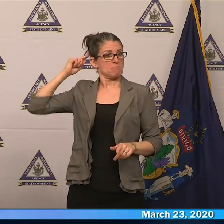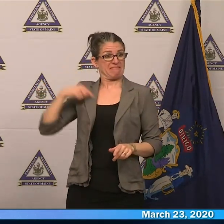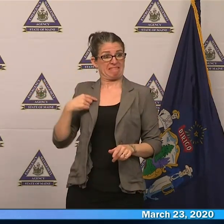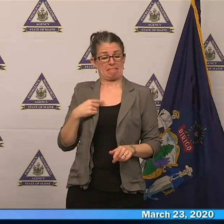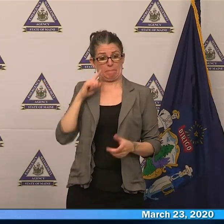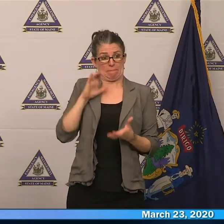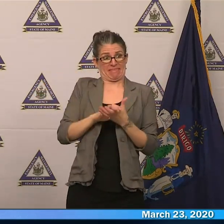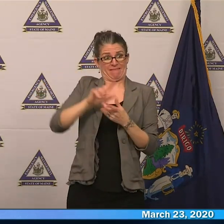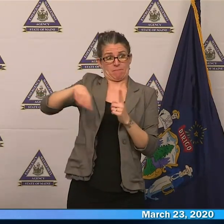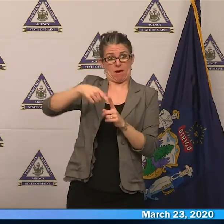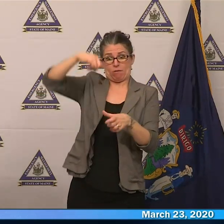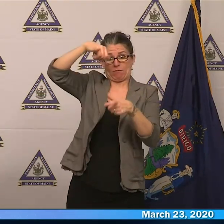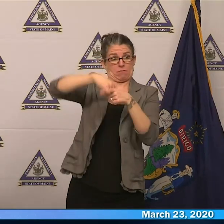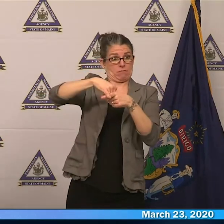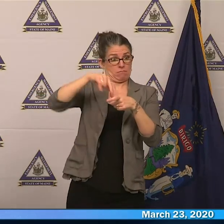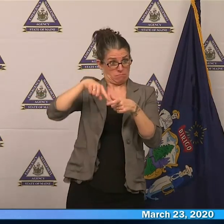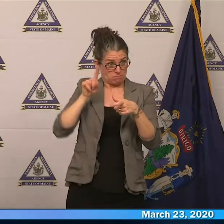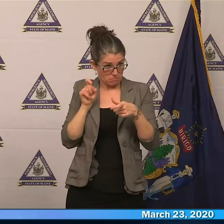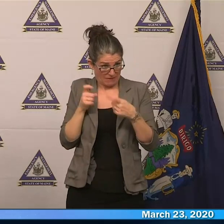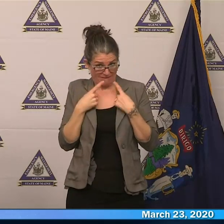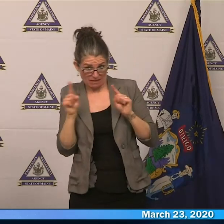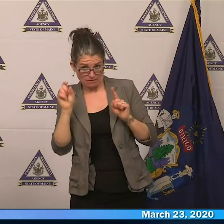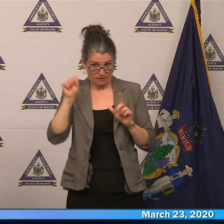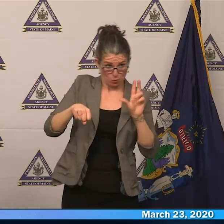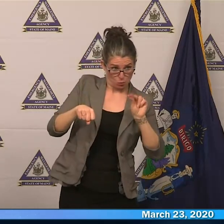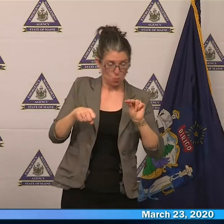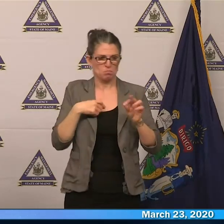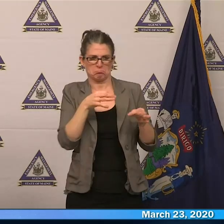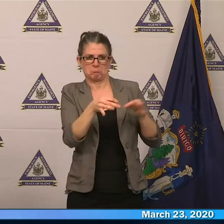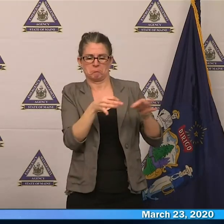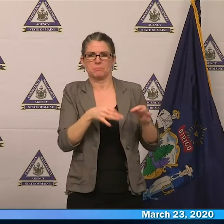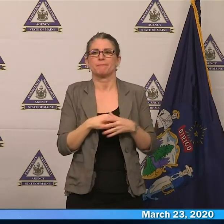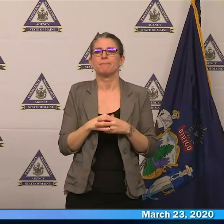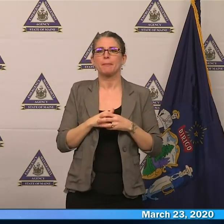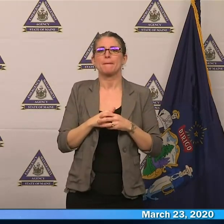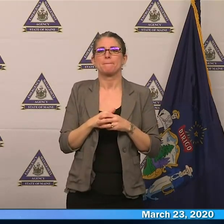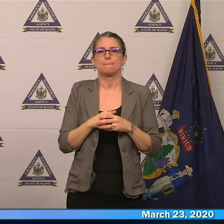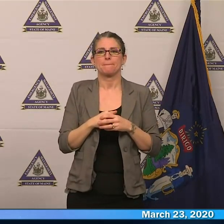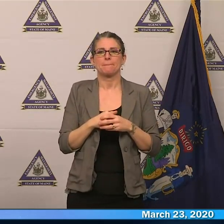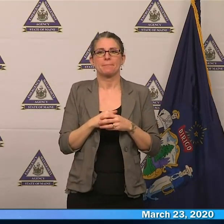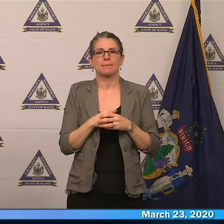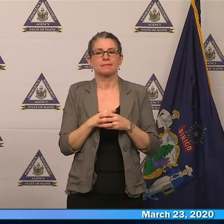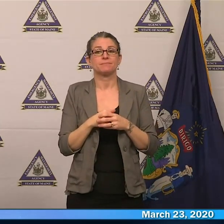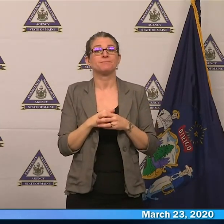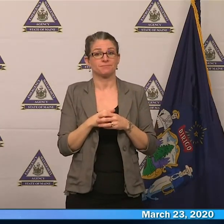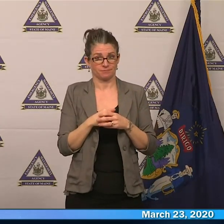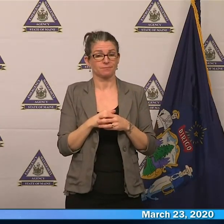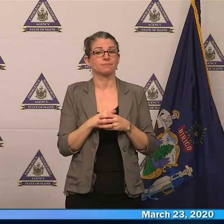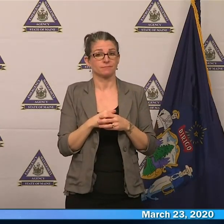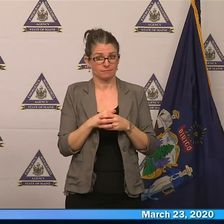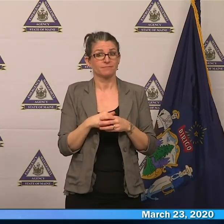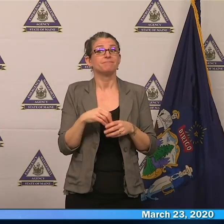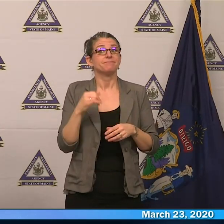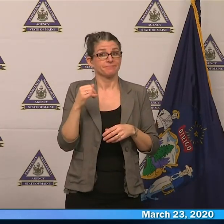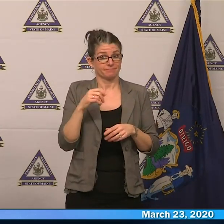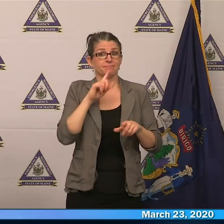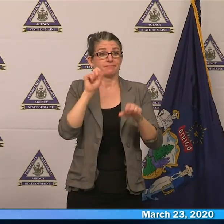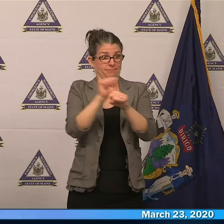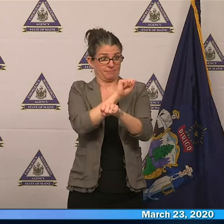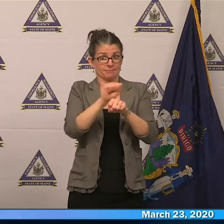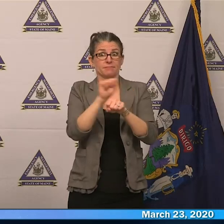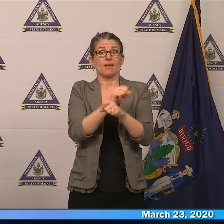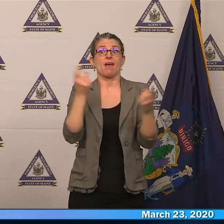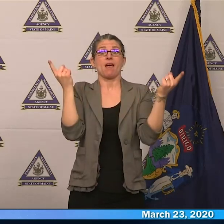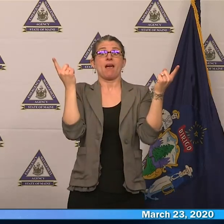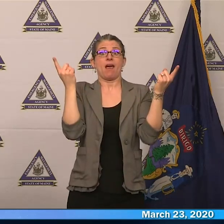comes to my mind is, how should we evaluate the efficacy, the effectiveness of any such order? And we